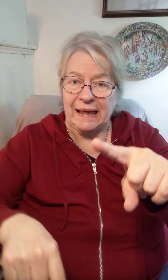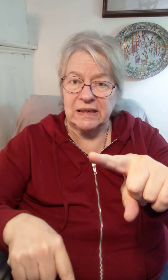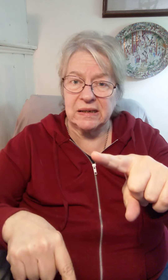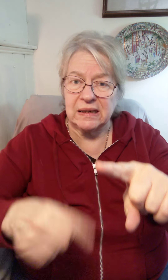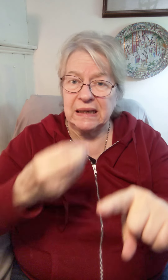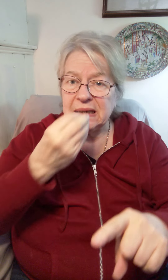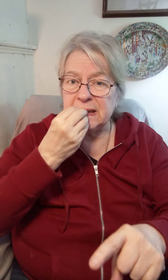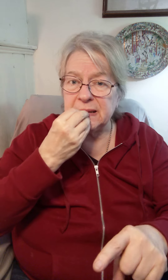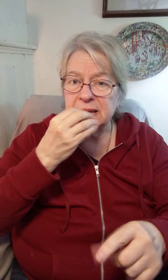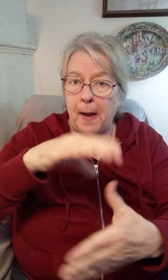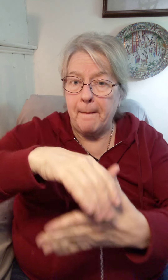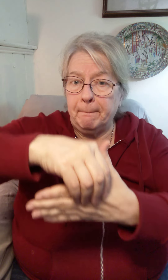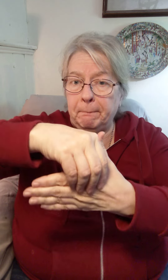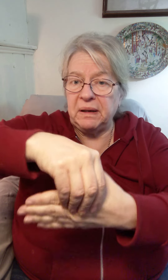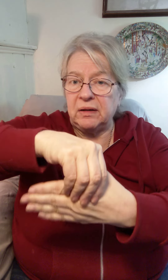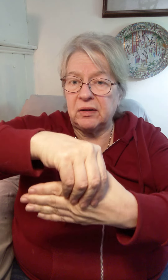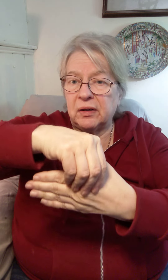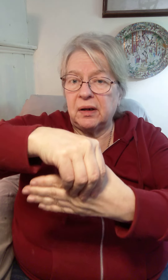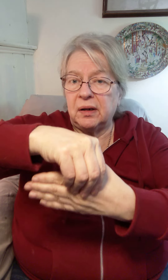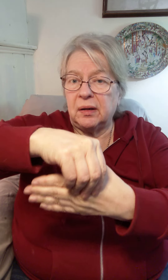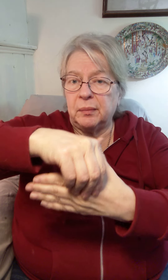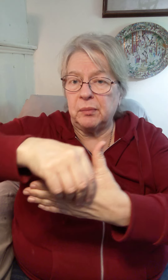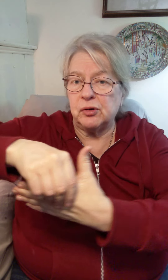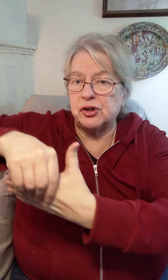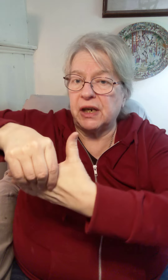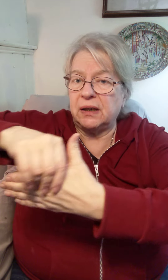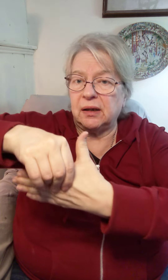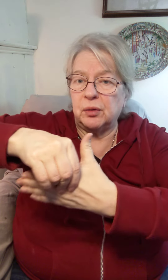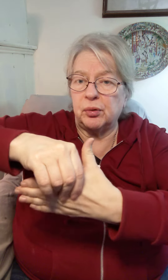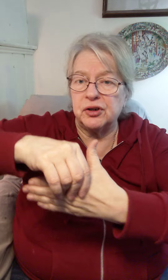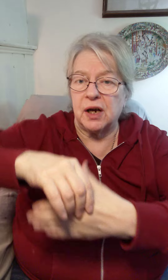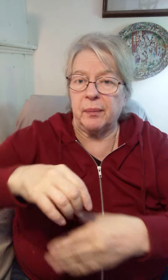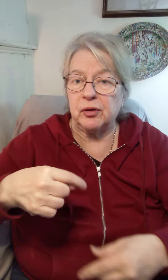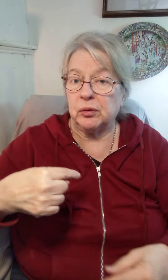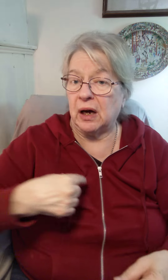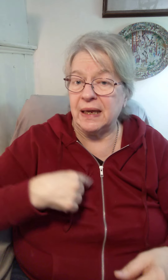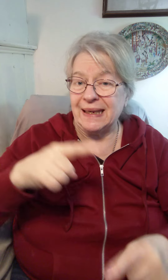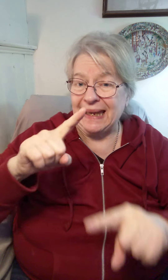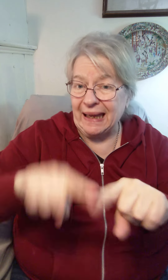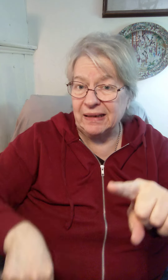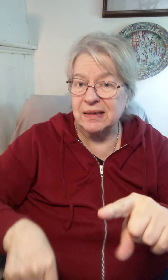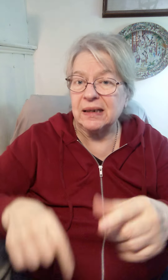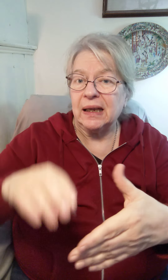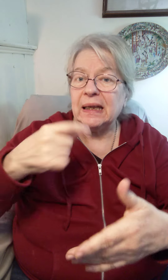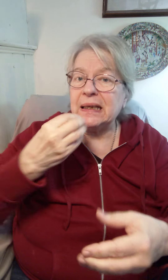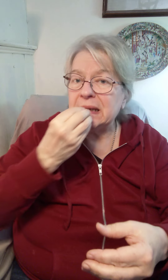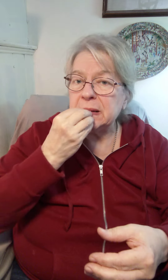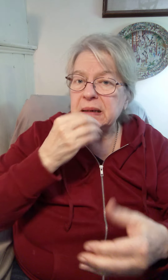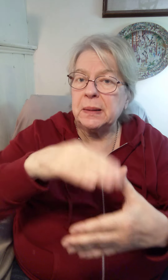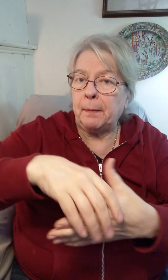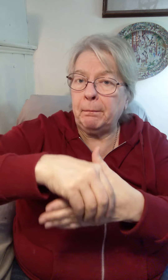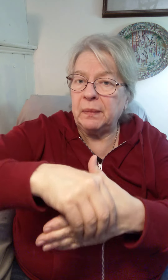Can't eat meat. Remember, you're shaking your pork chop, so I can't eat